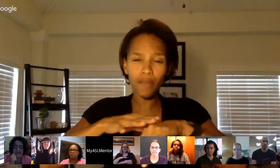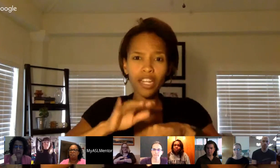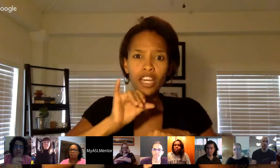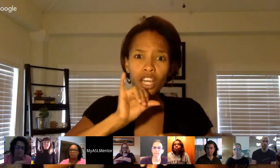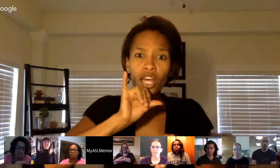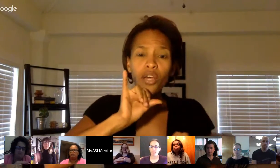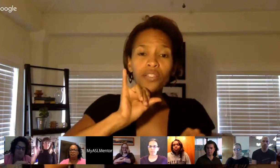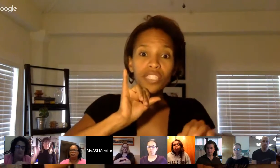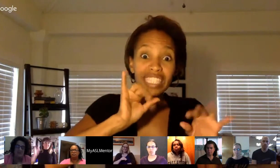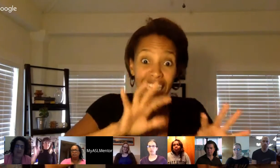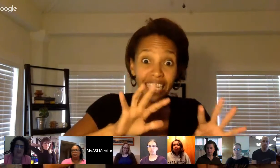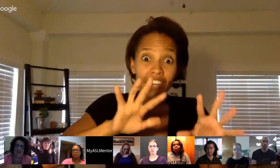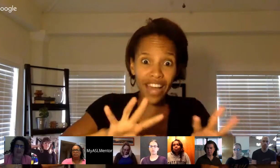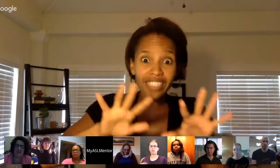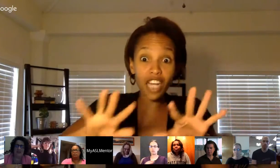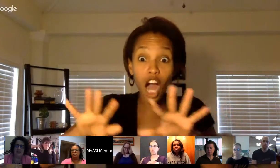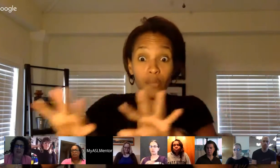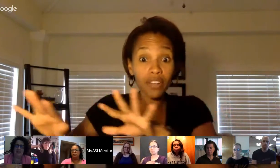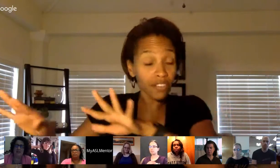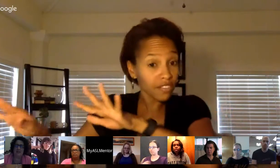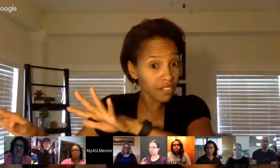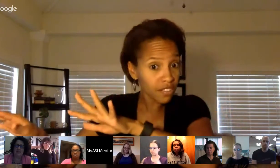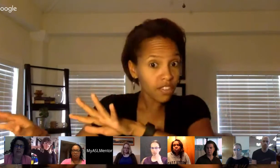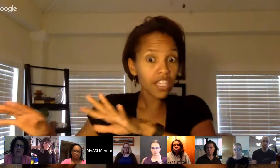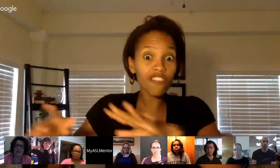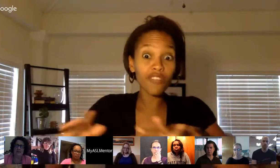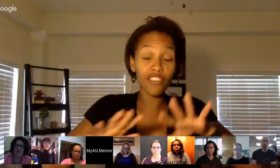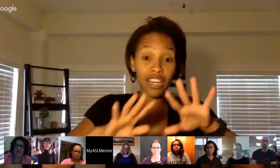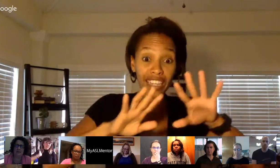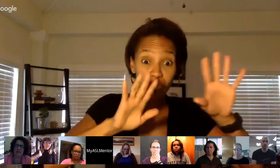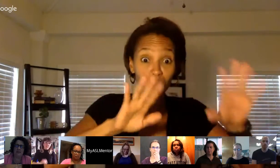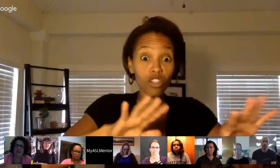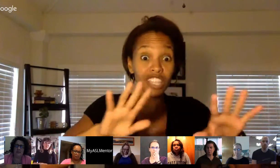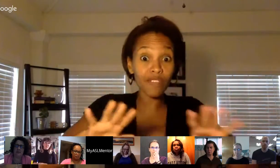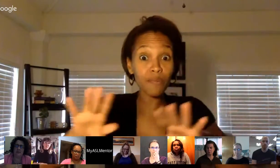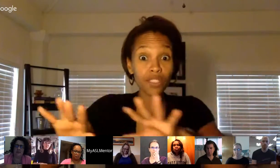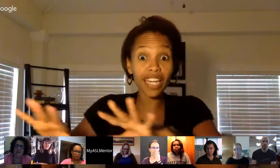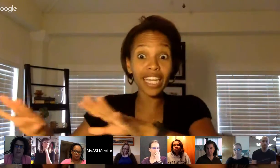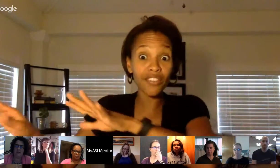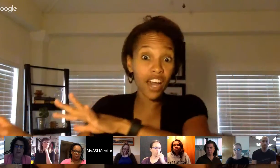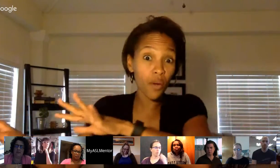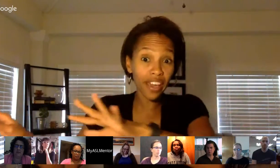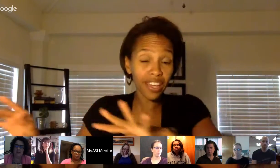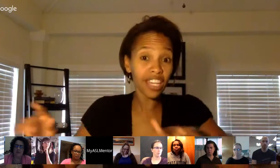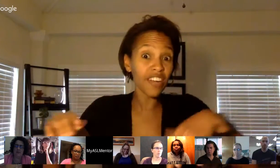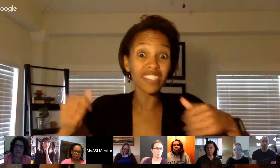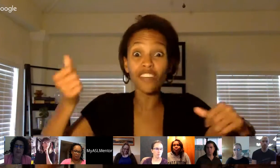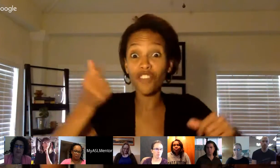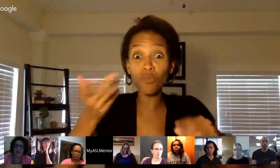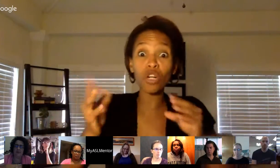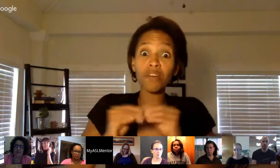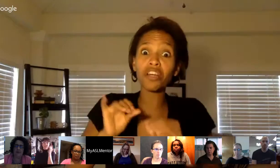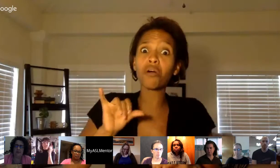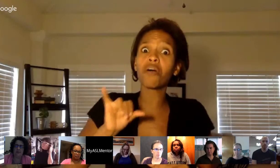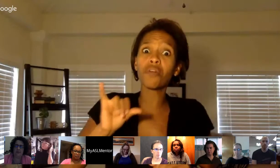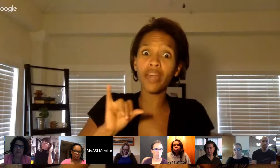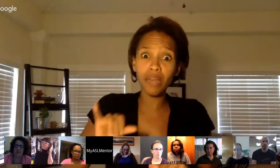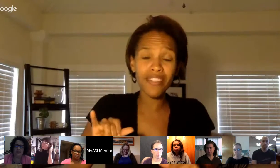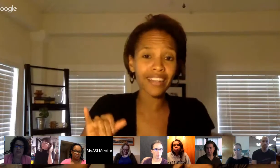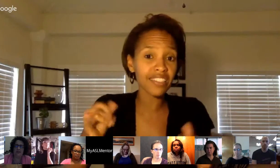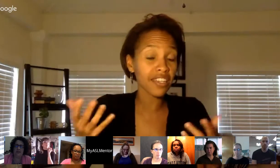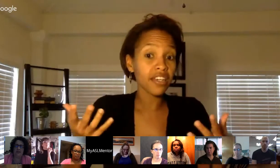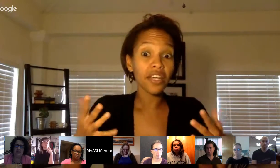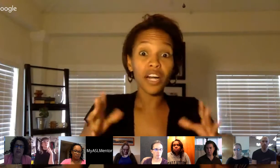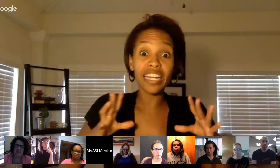it like that, I'm gonna see if that's common. If I see most deaf people signing it that way, if I see a few more, I'm gonna go, okay,